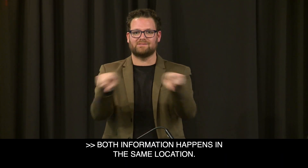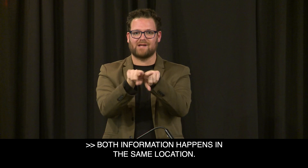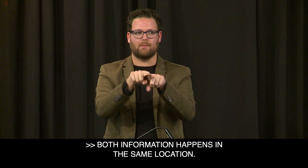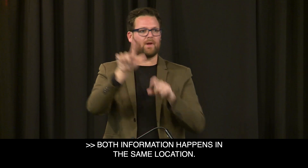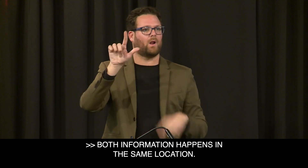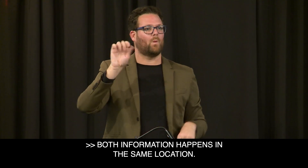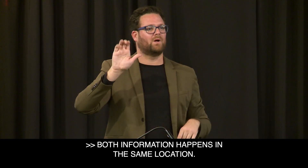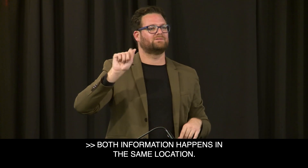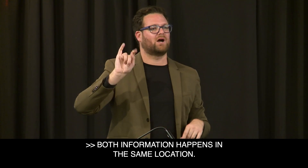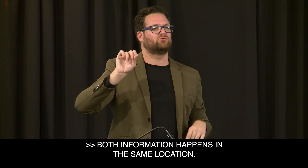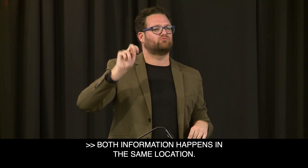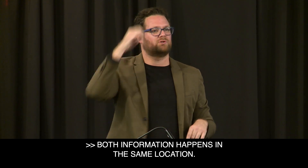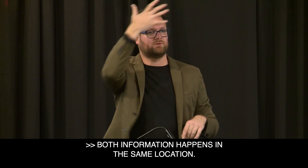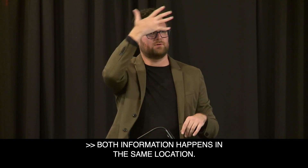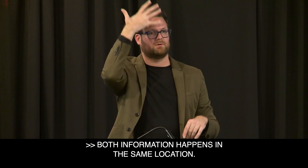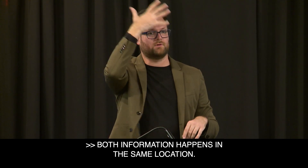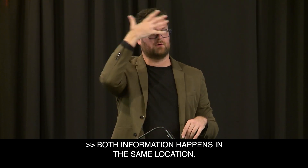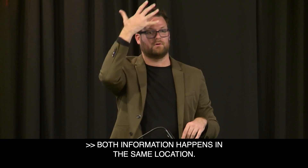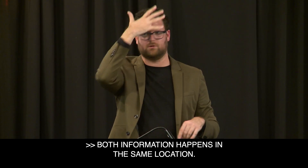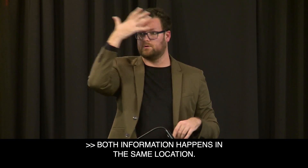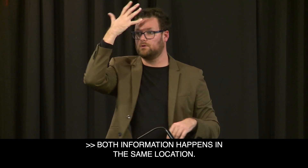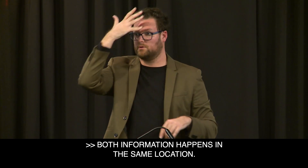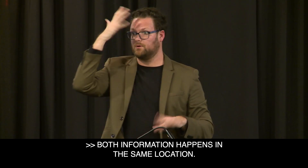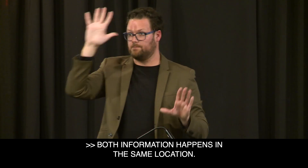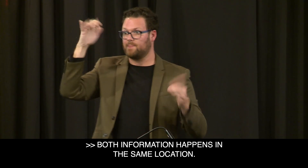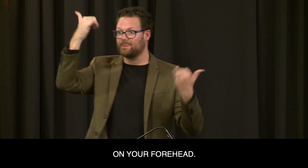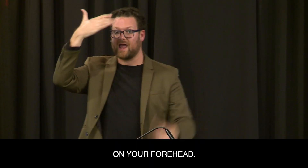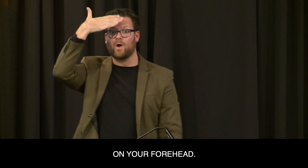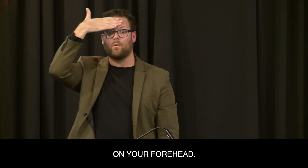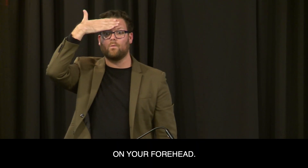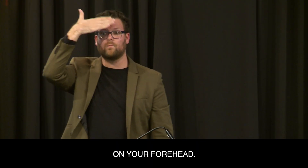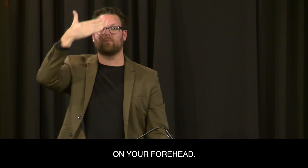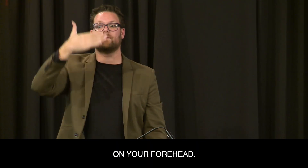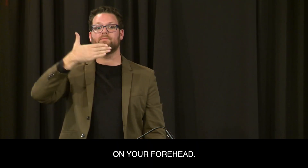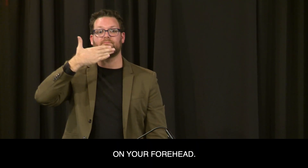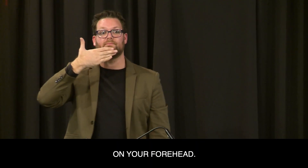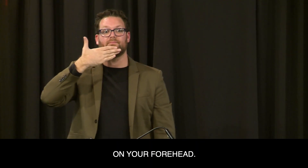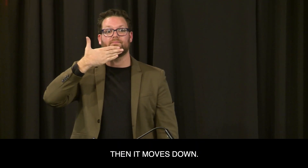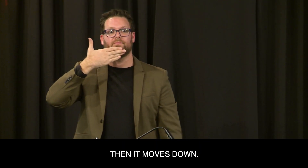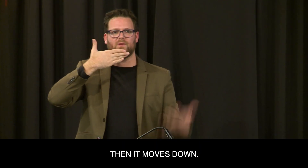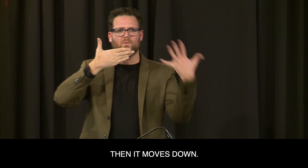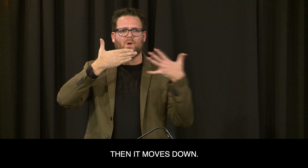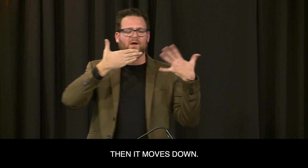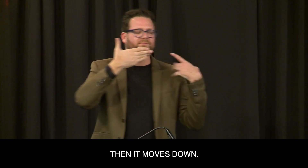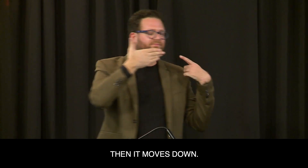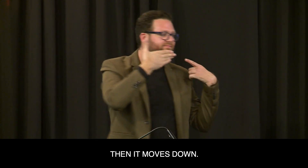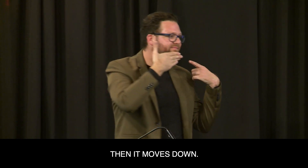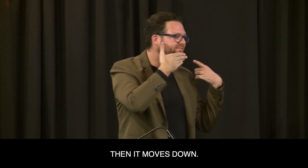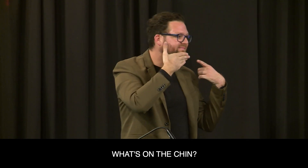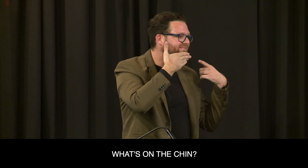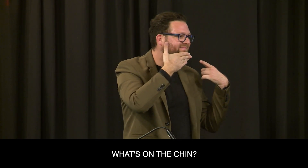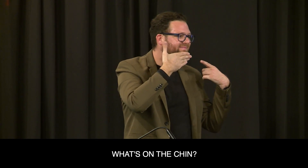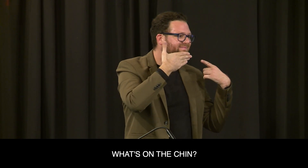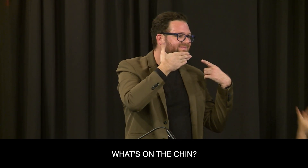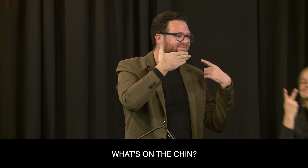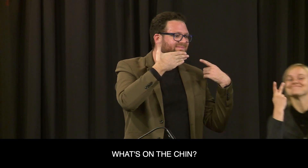Both information happens in the same location, on your forehead. Then it moves down. What's the animal? What's on the